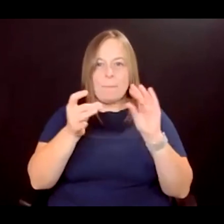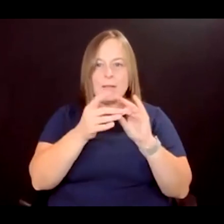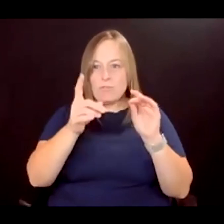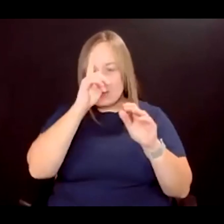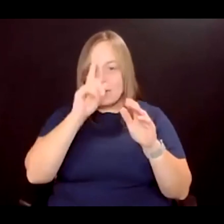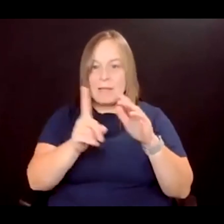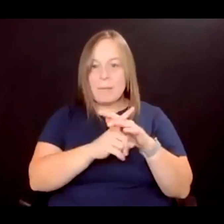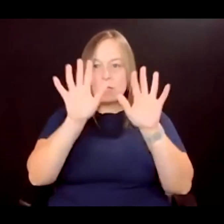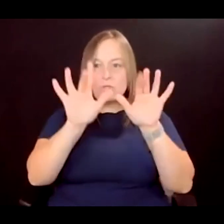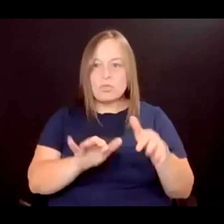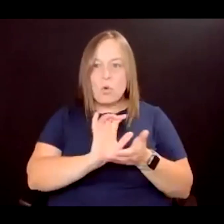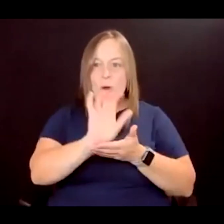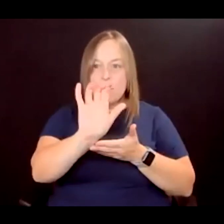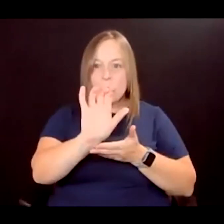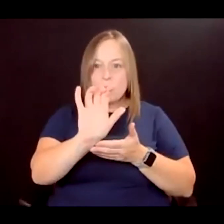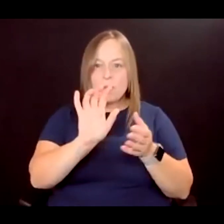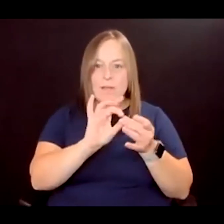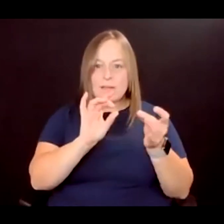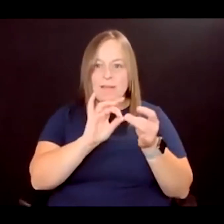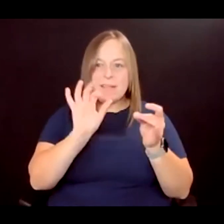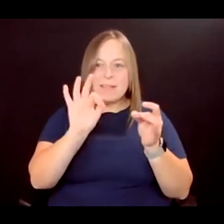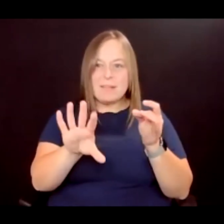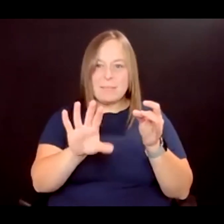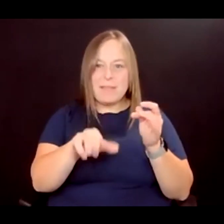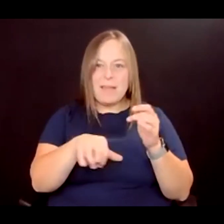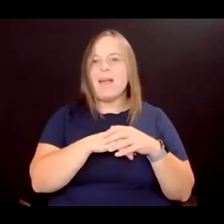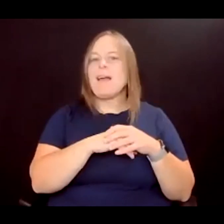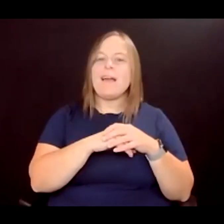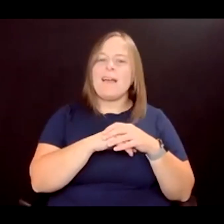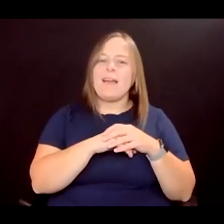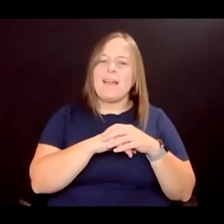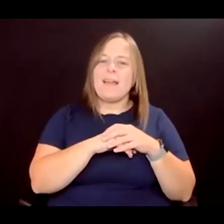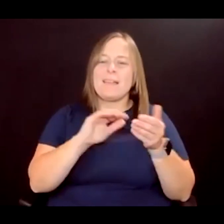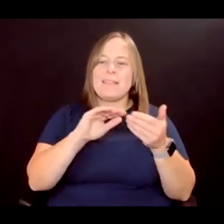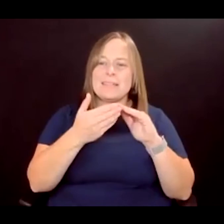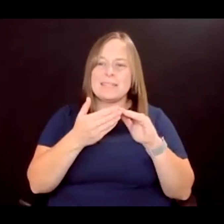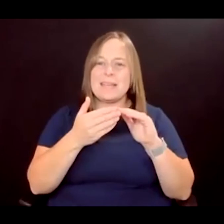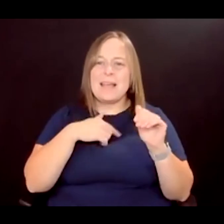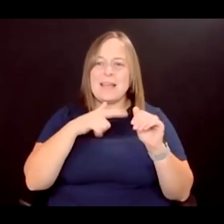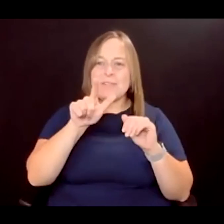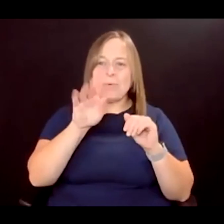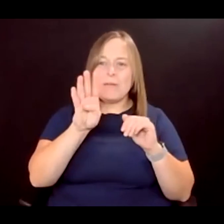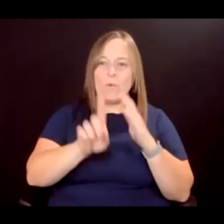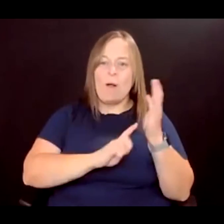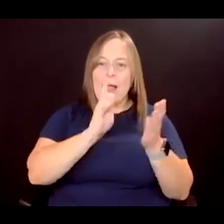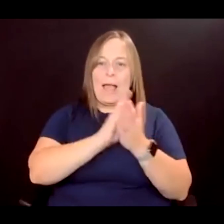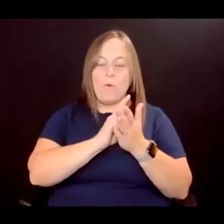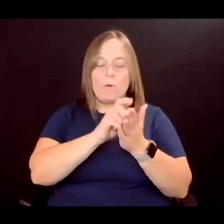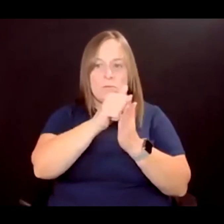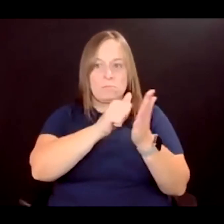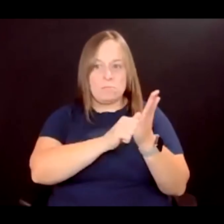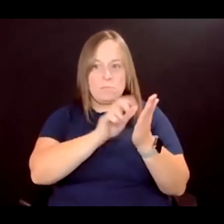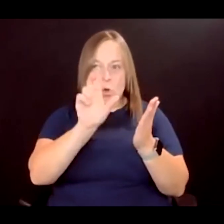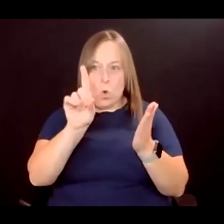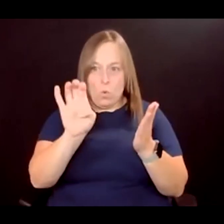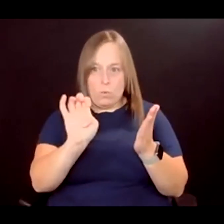going to say just a couple of things. I'm going to sign it. How about that? So I'm